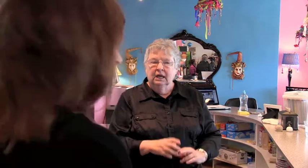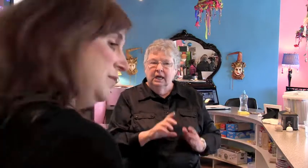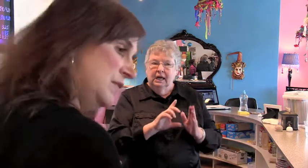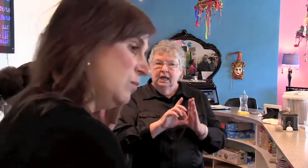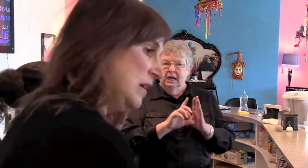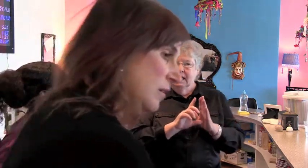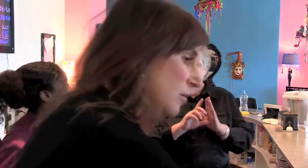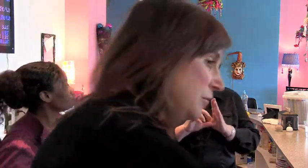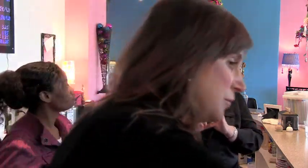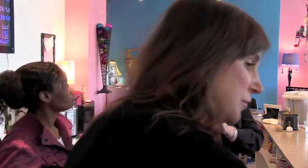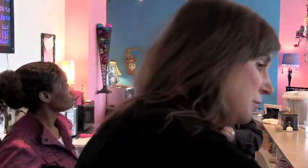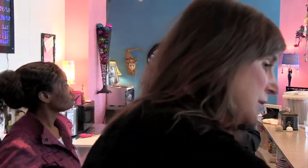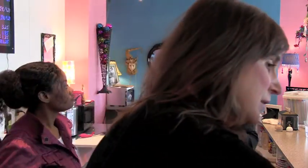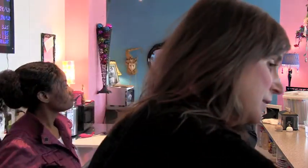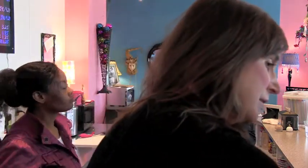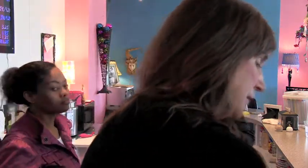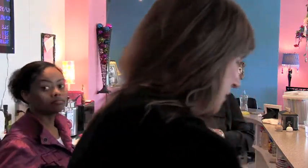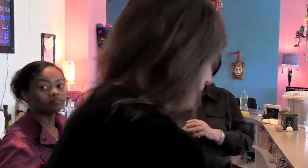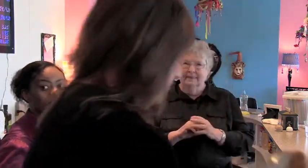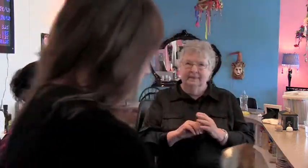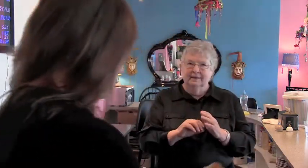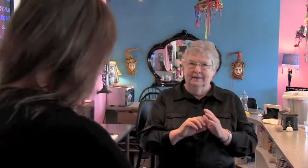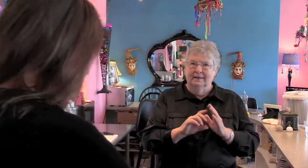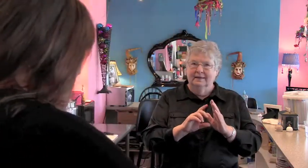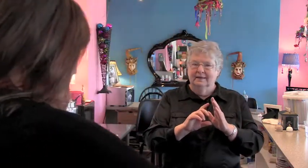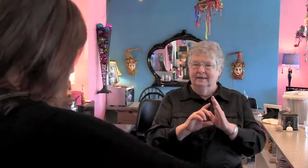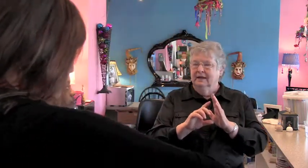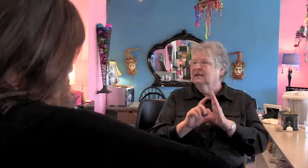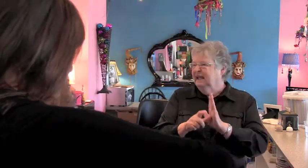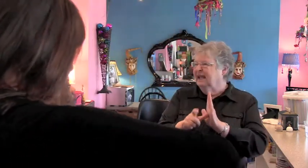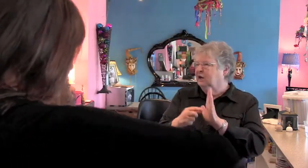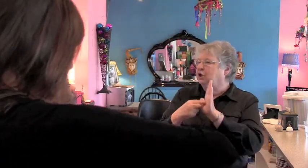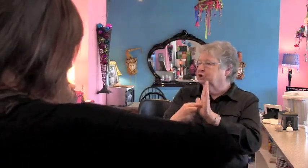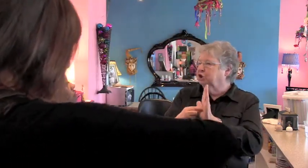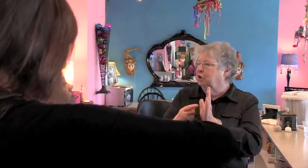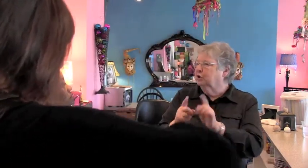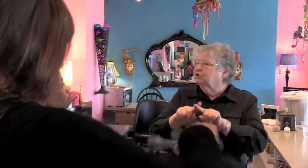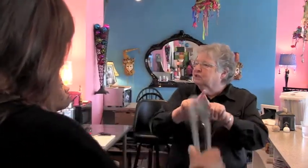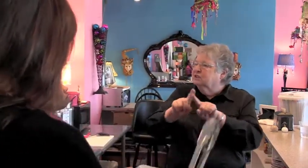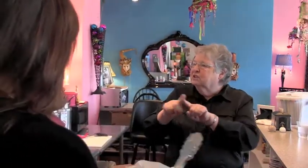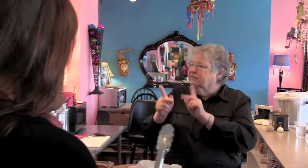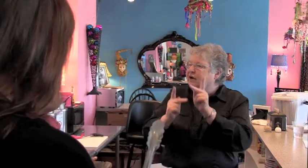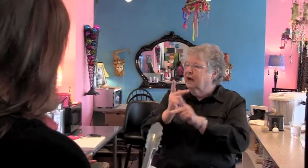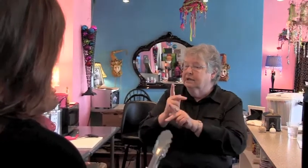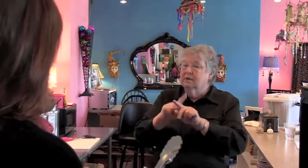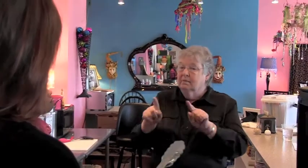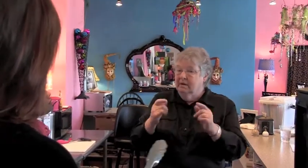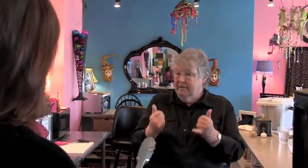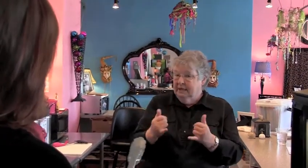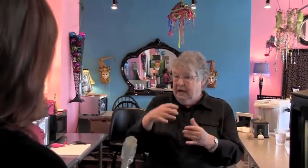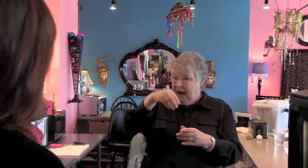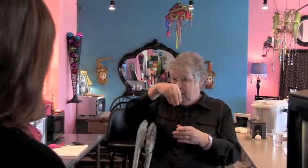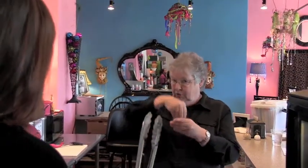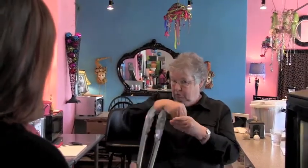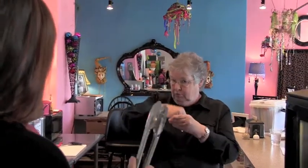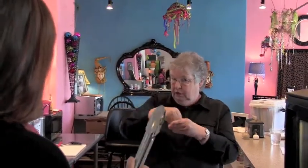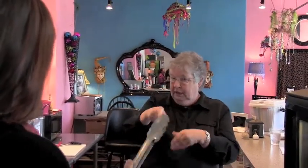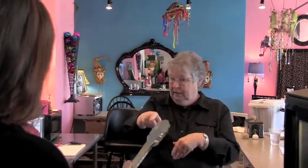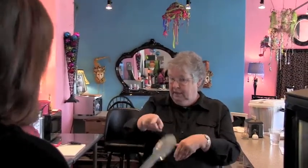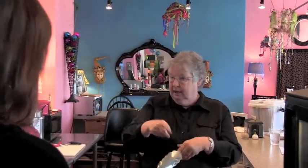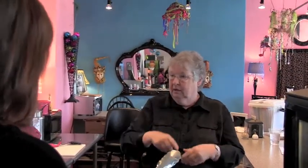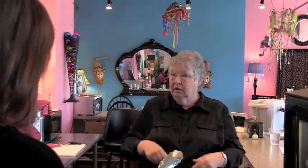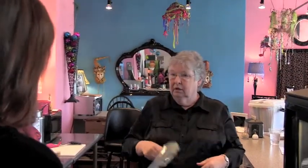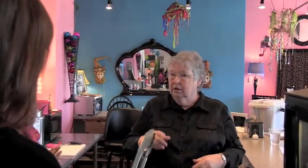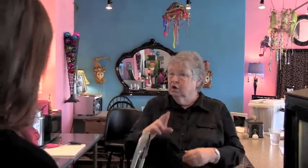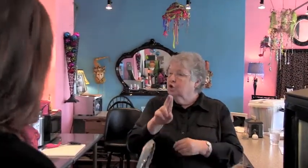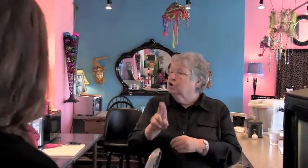that we have, so we can go through. You would just put the muffin using